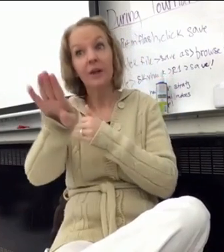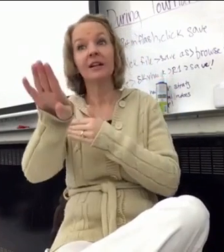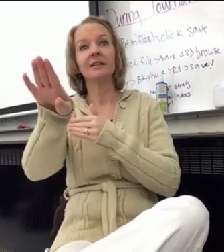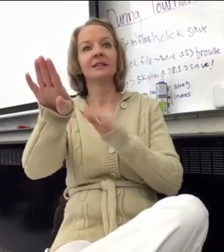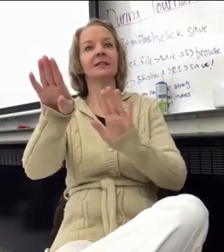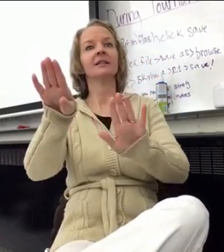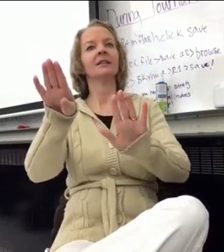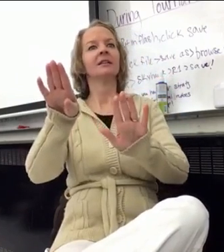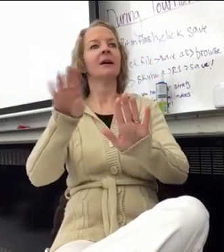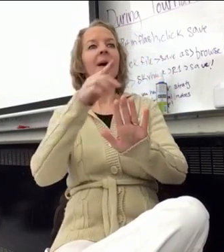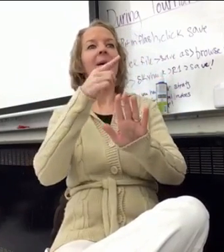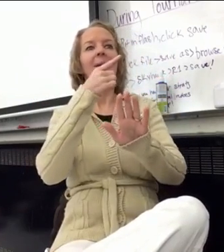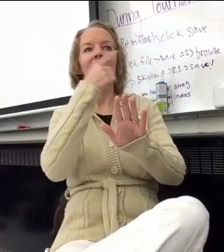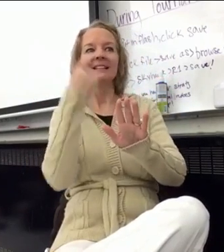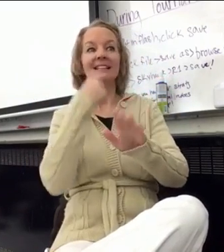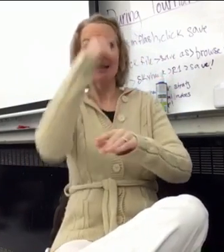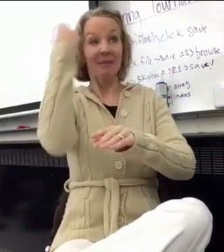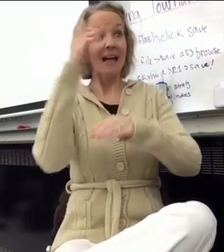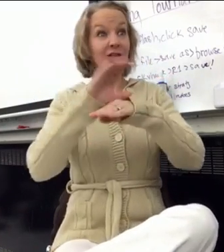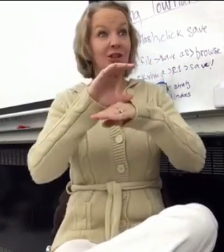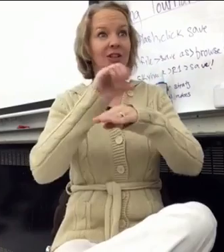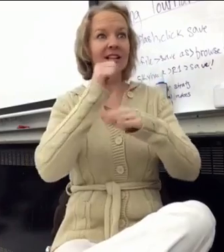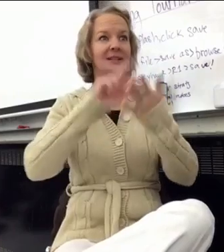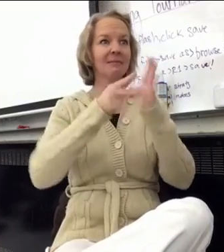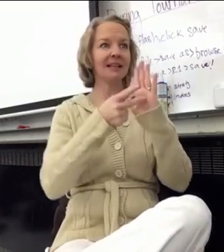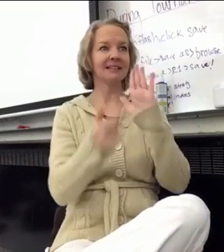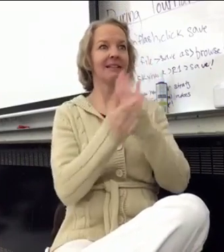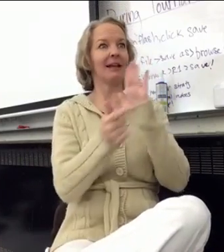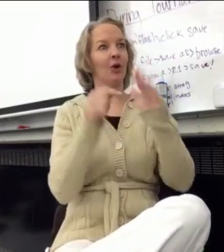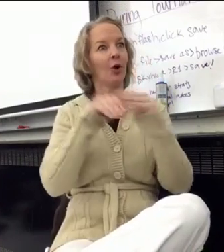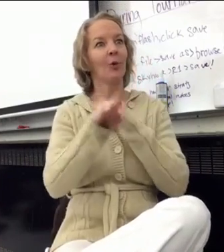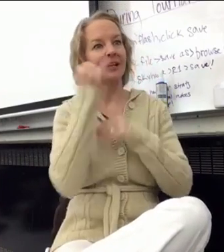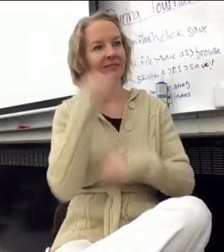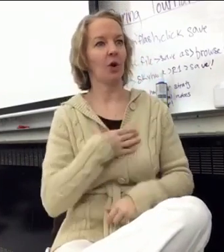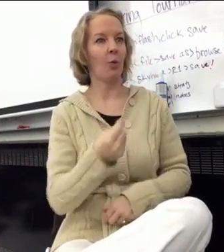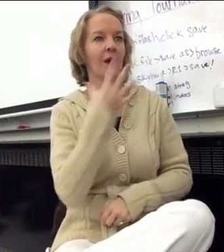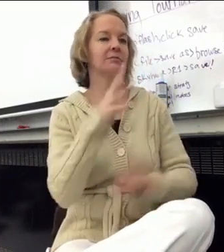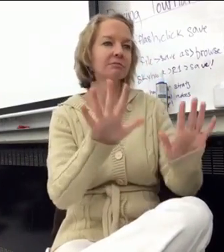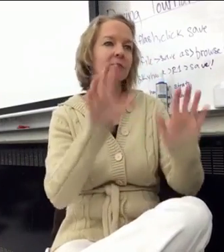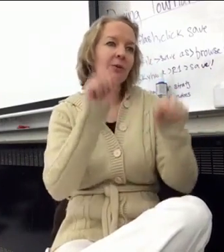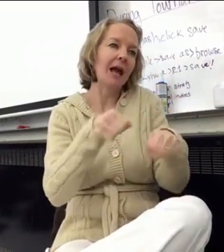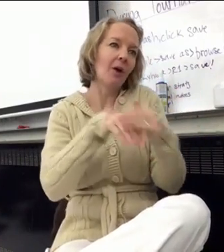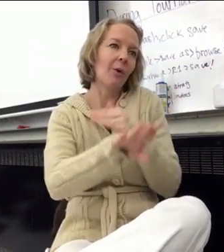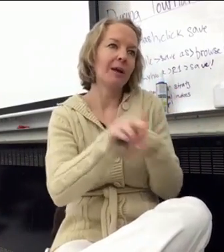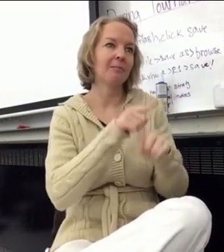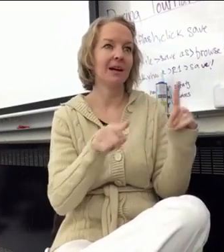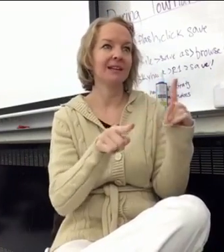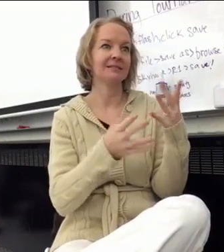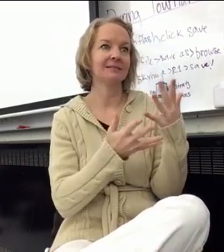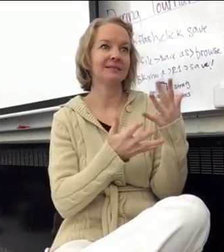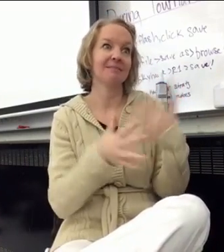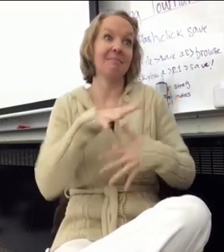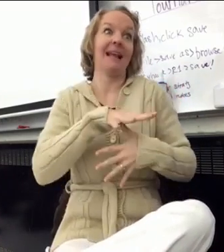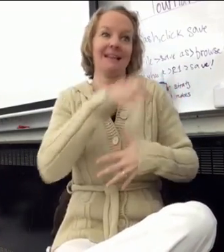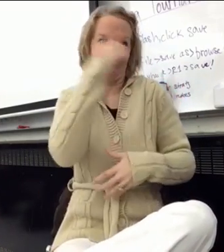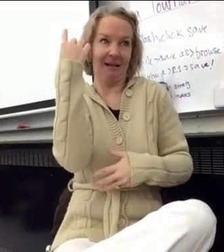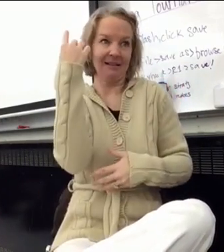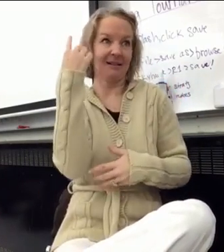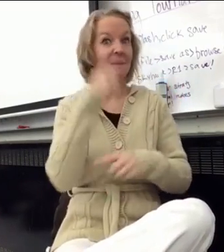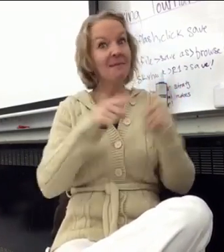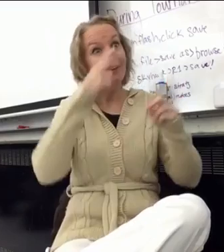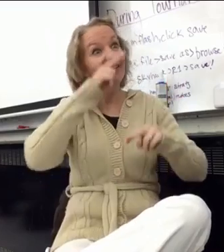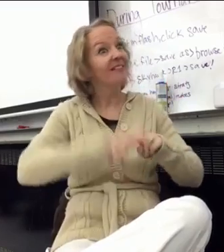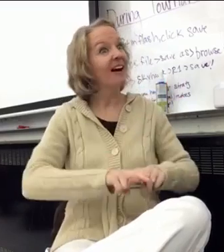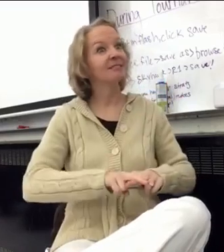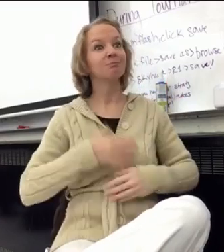Just because it says it's a black church does not mean it's illegal to go in if you are white. It's just going to be predominantly black. And they're super